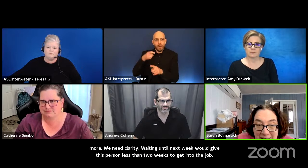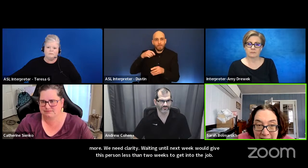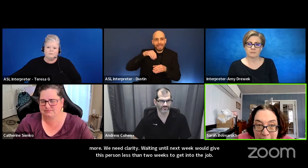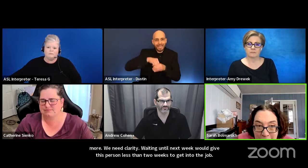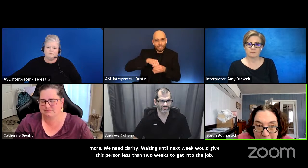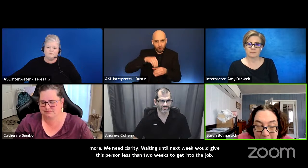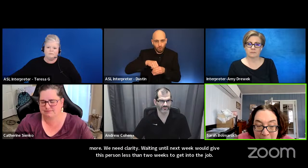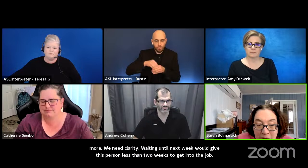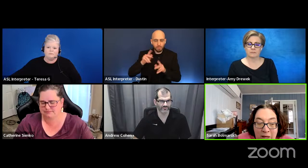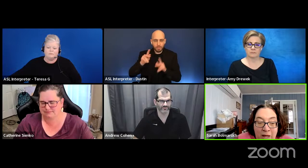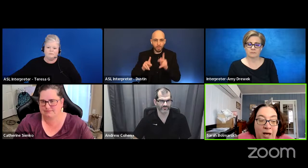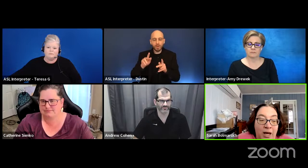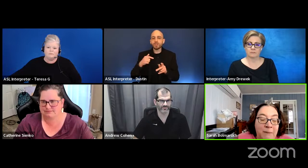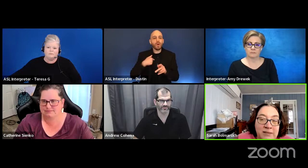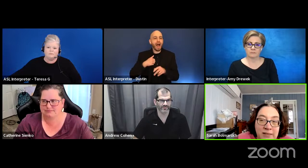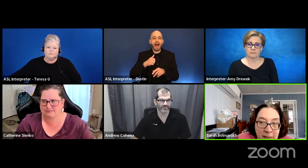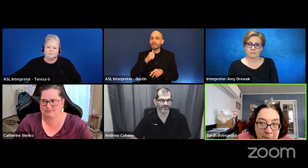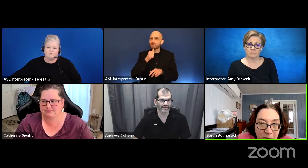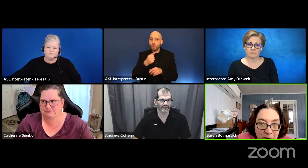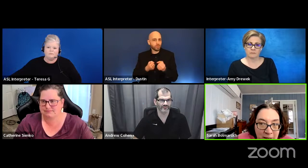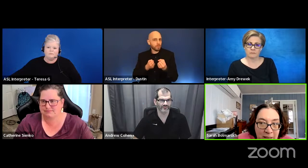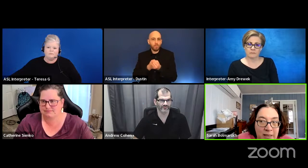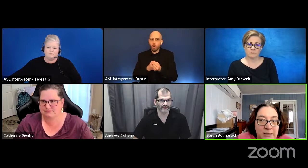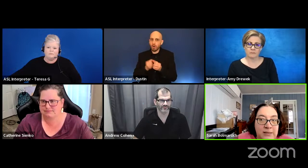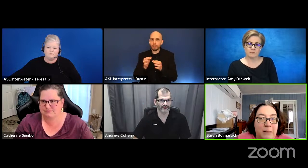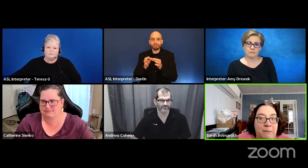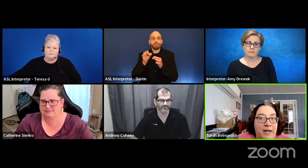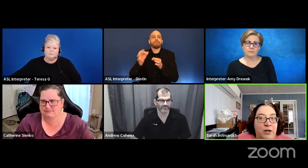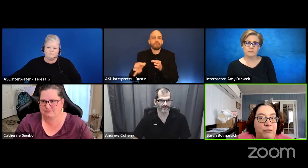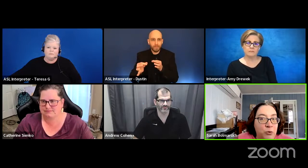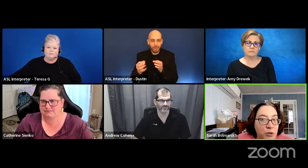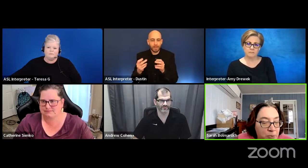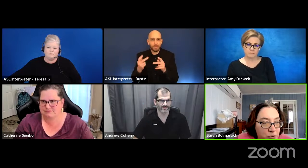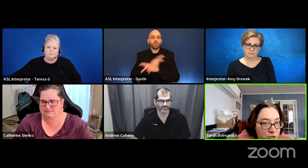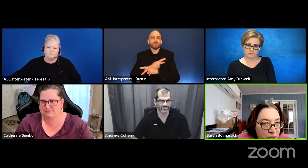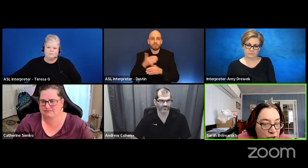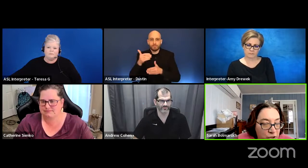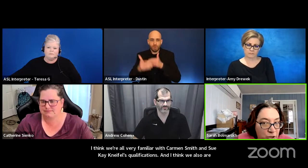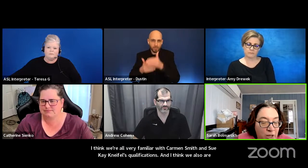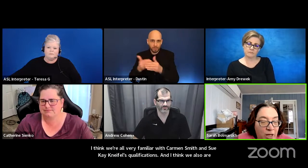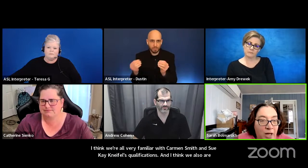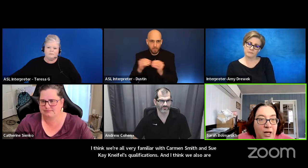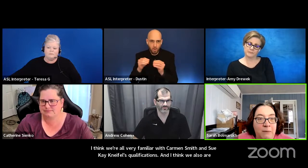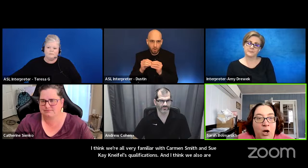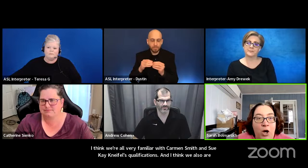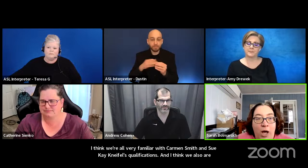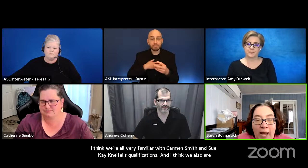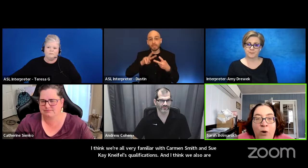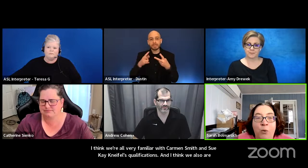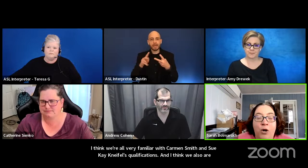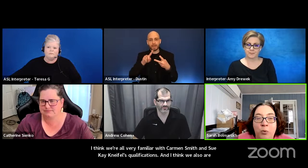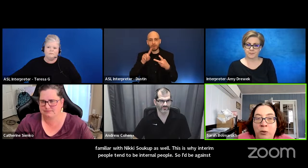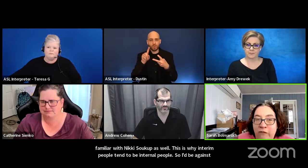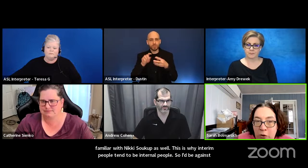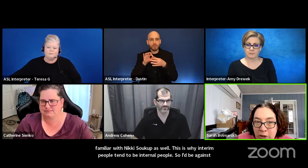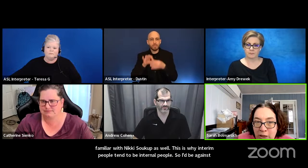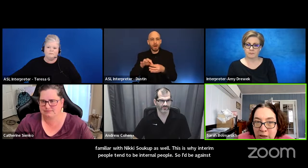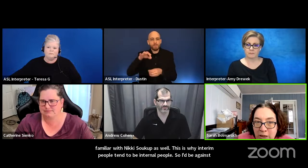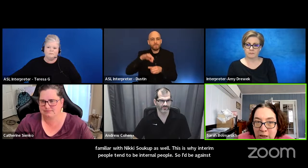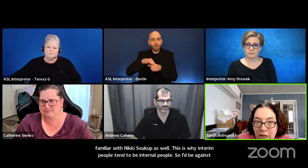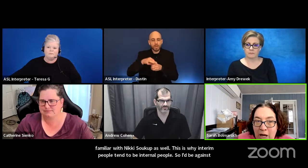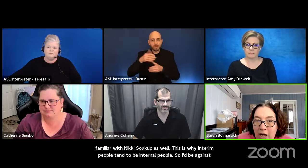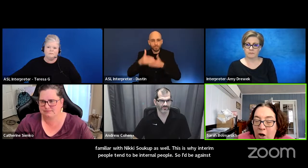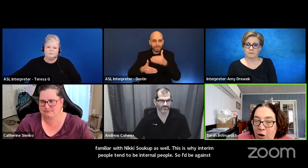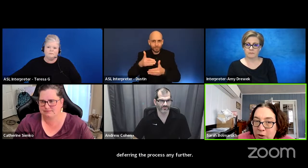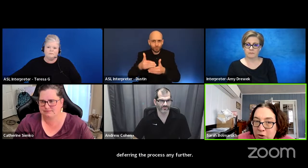the process any further. My second point is about voting procedure. How are we